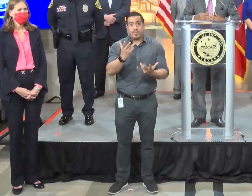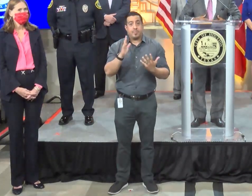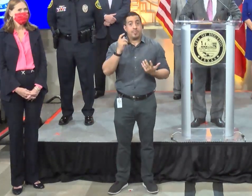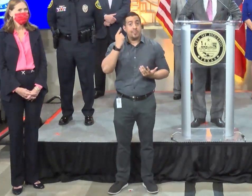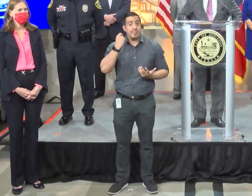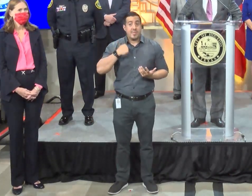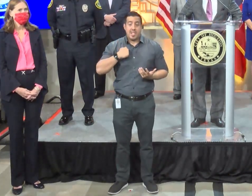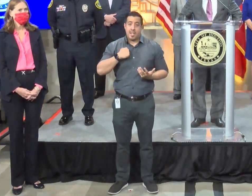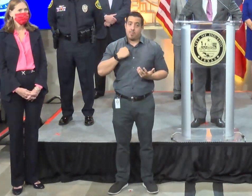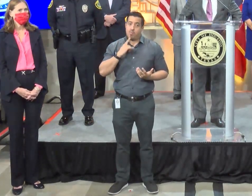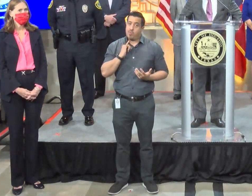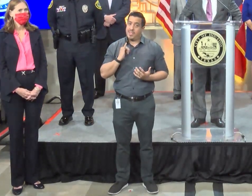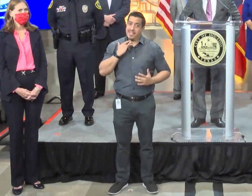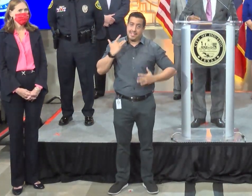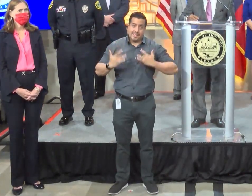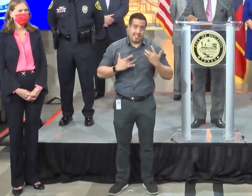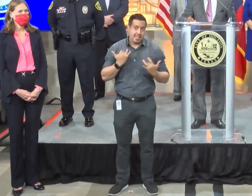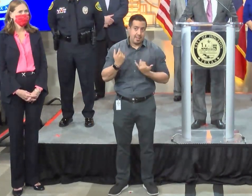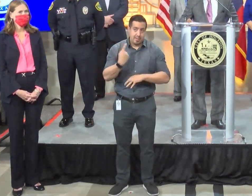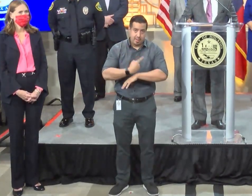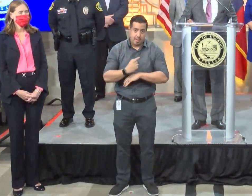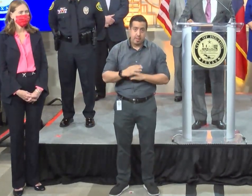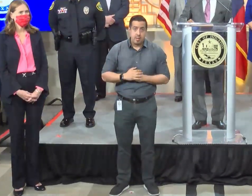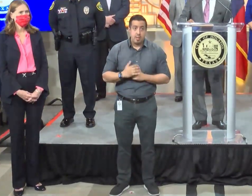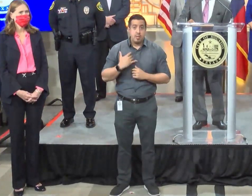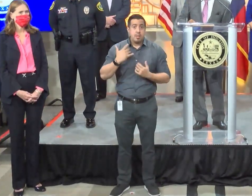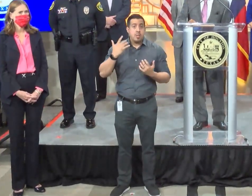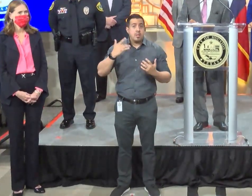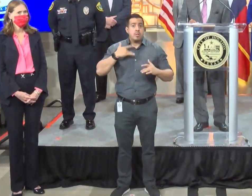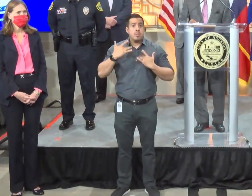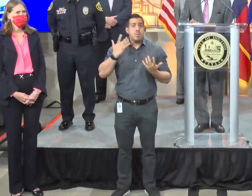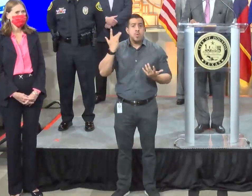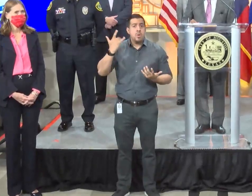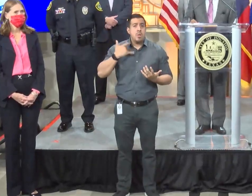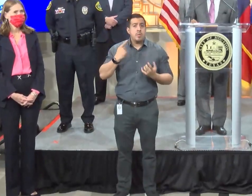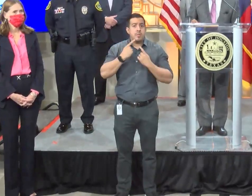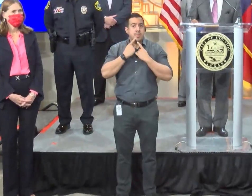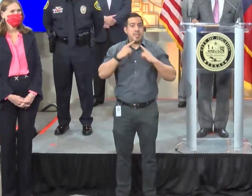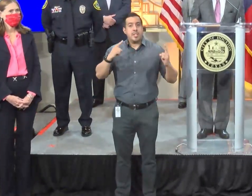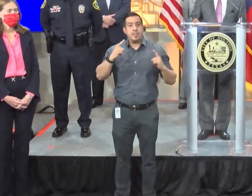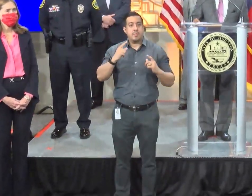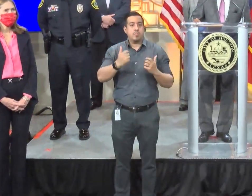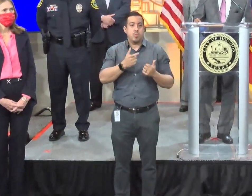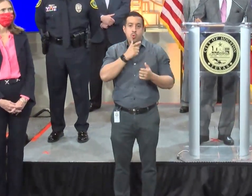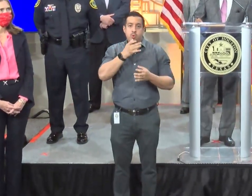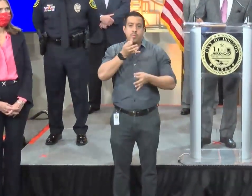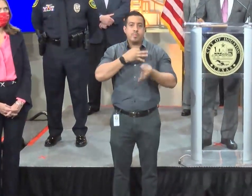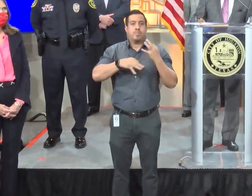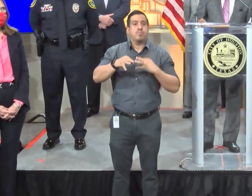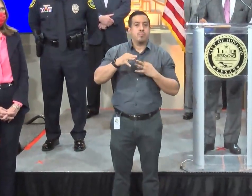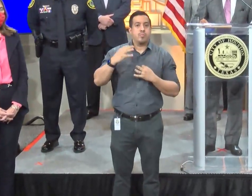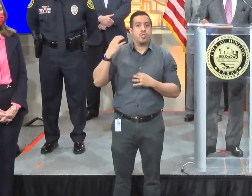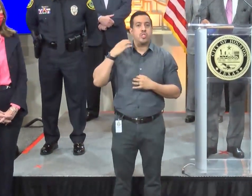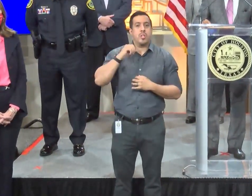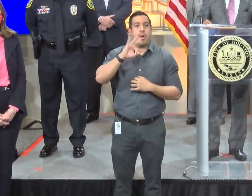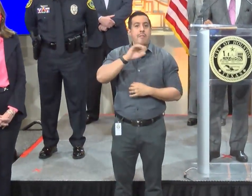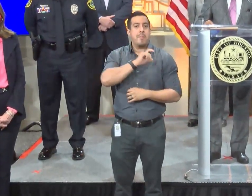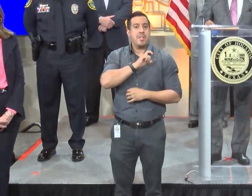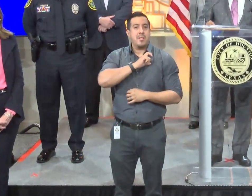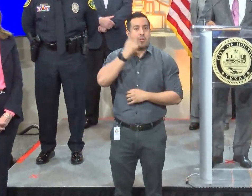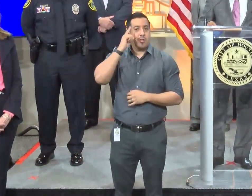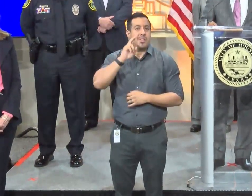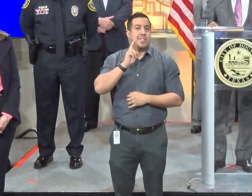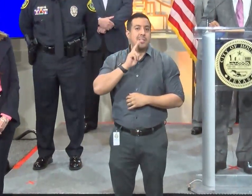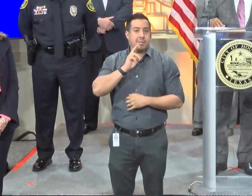I'm excited today to announce the next Chief of Police for the City of Houston